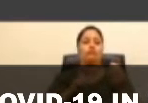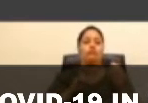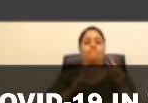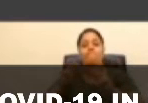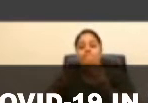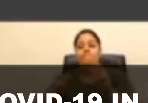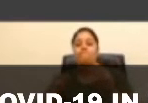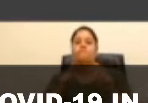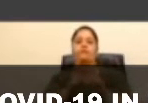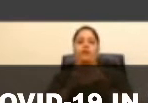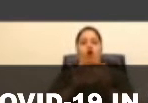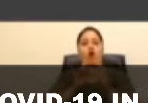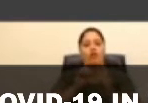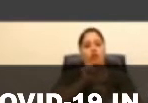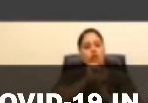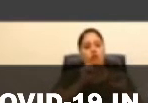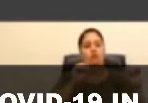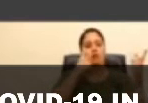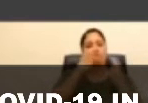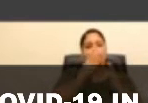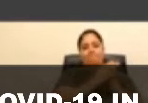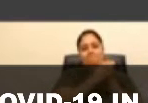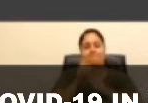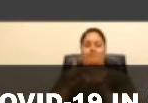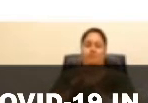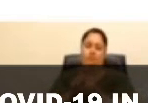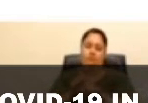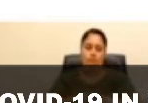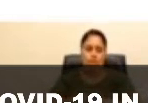contacts quarantined. We can move on.